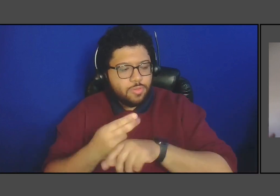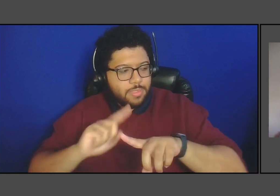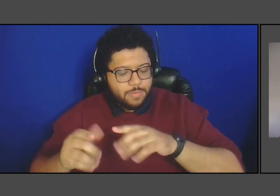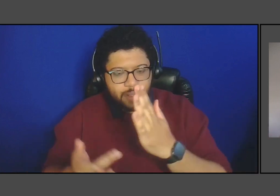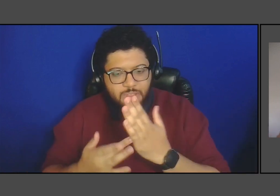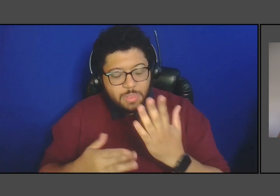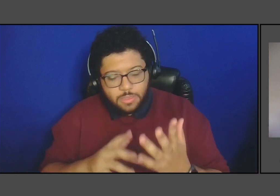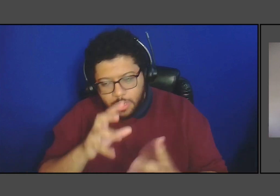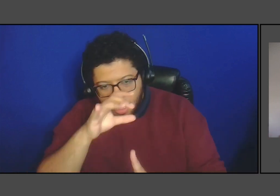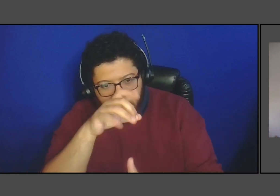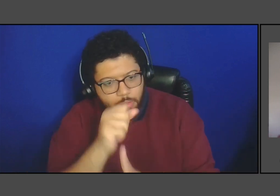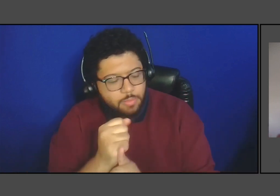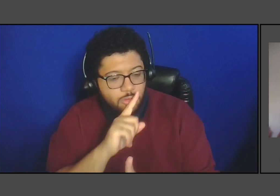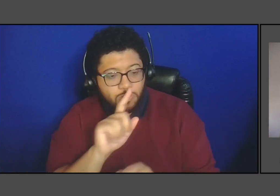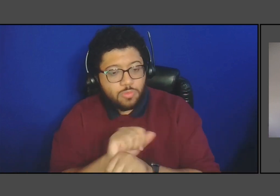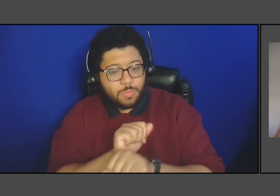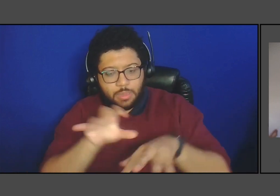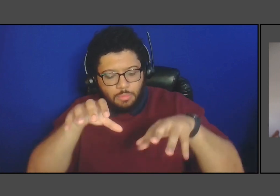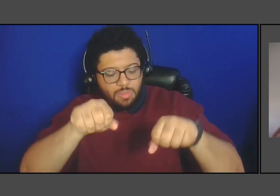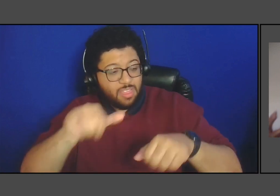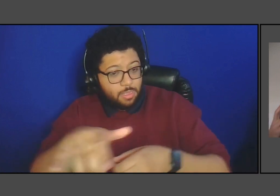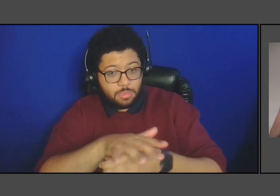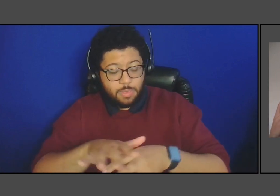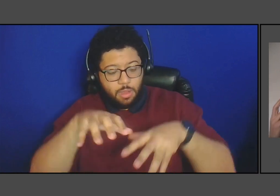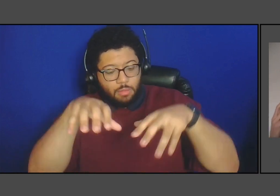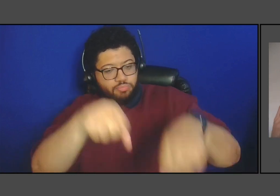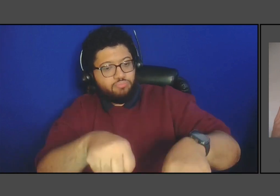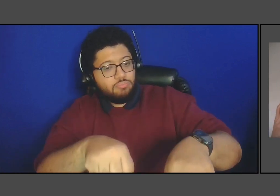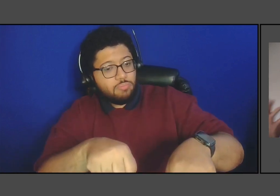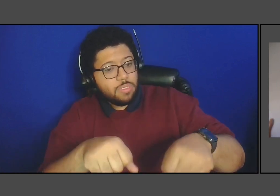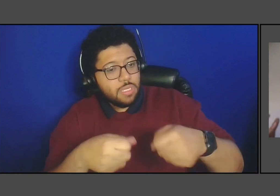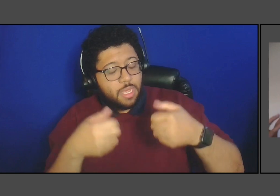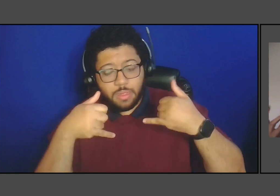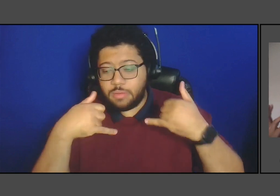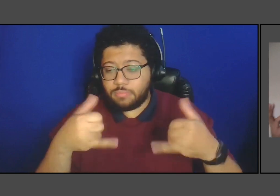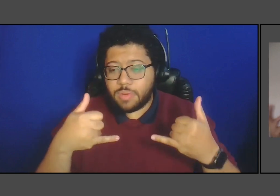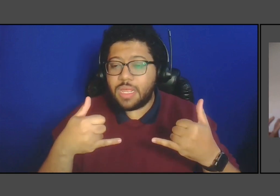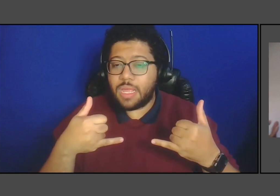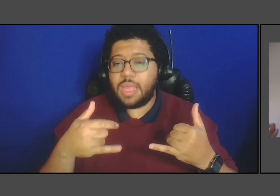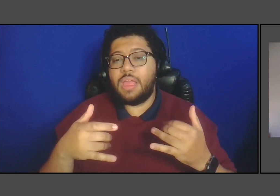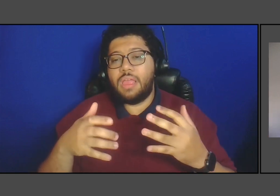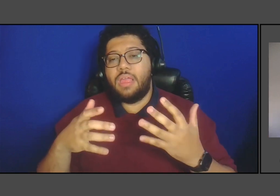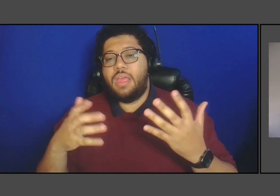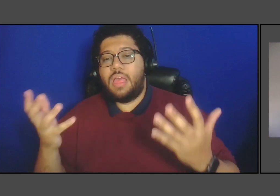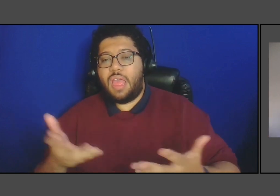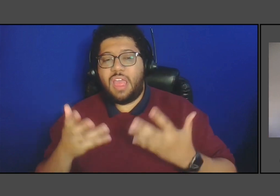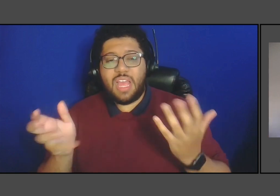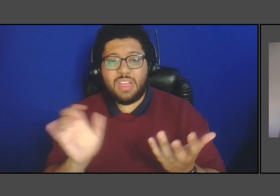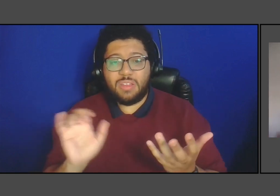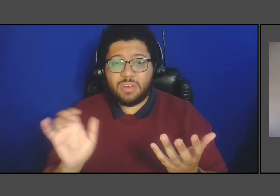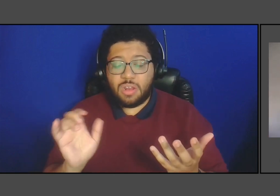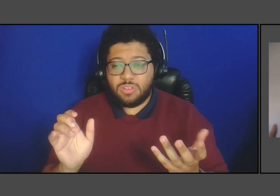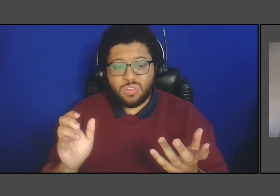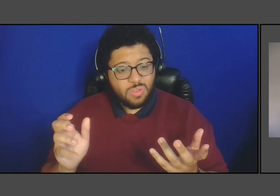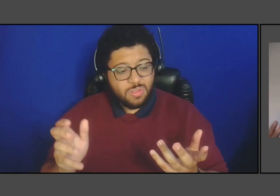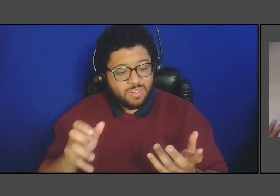a place that is a playground, as well as a place that has a heavy burden, and it's